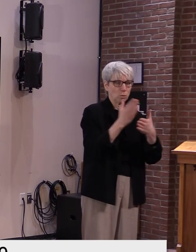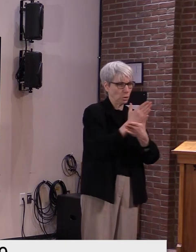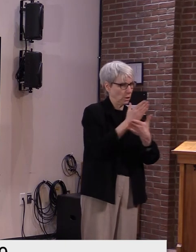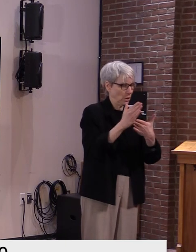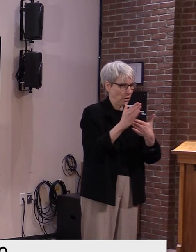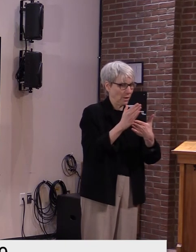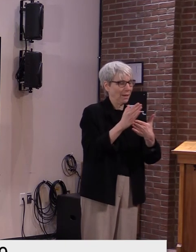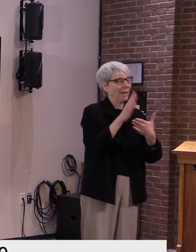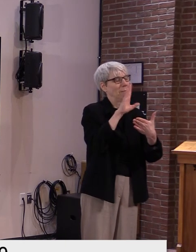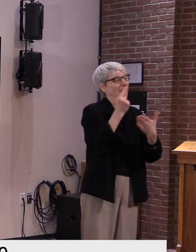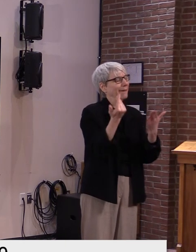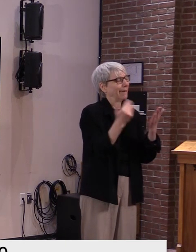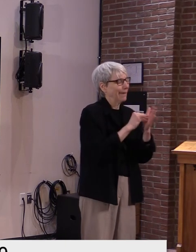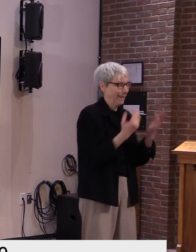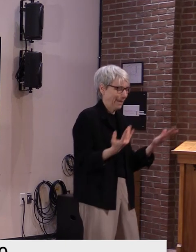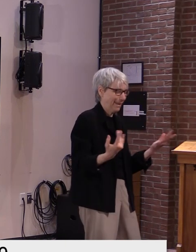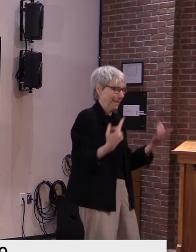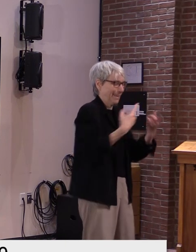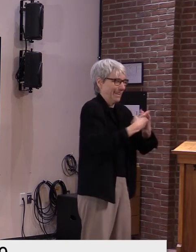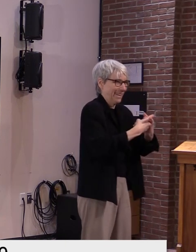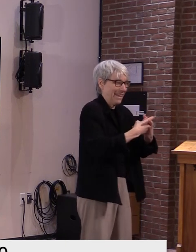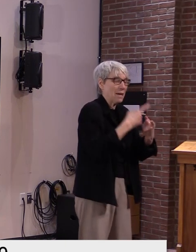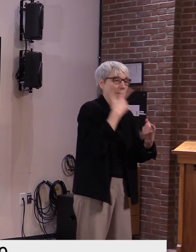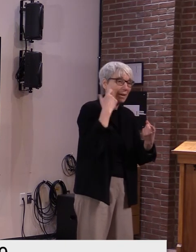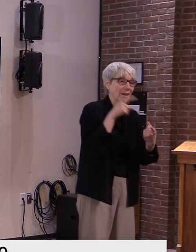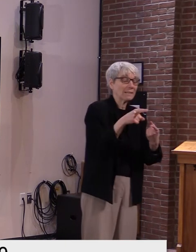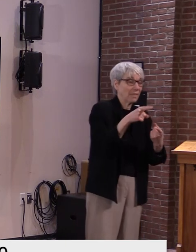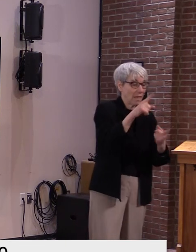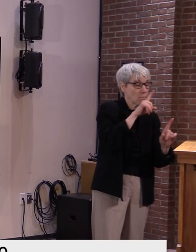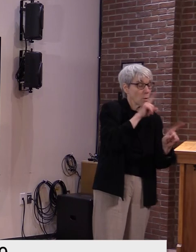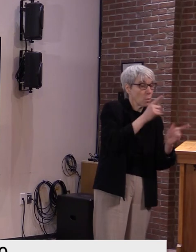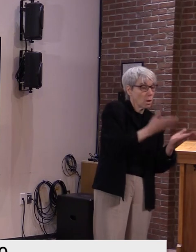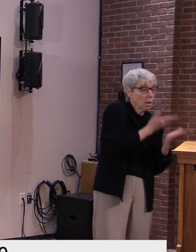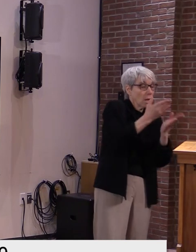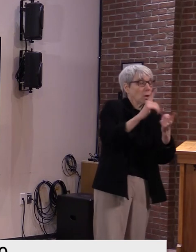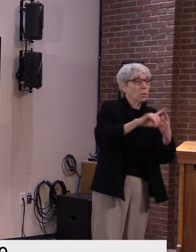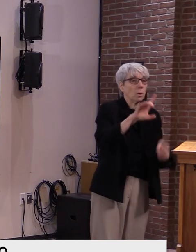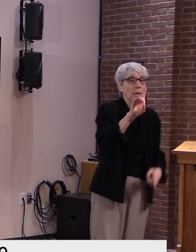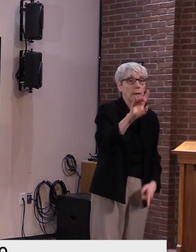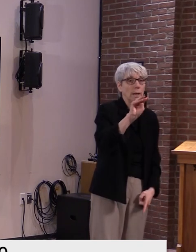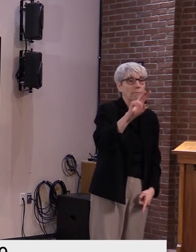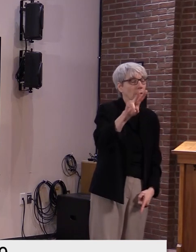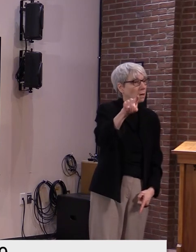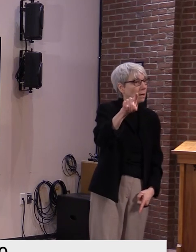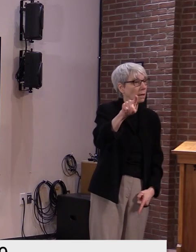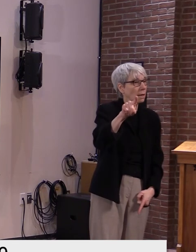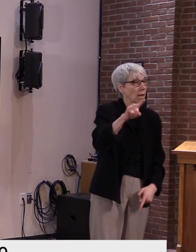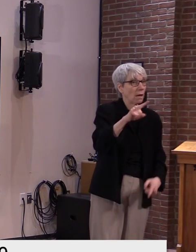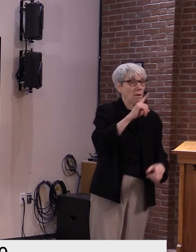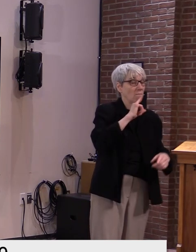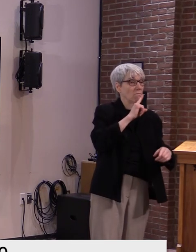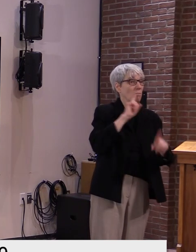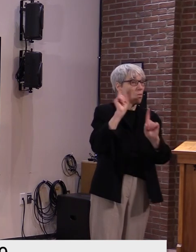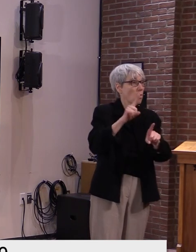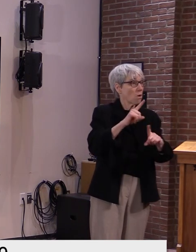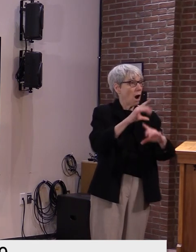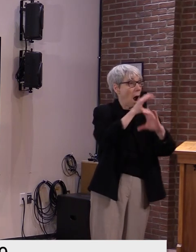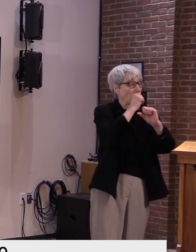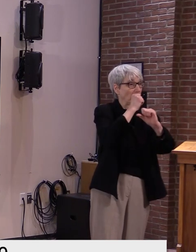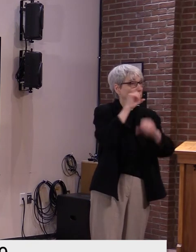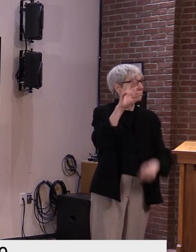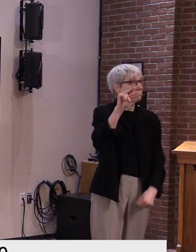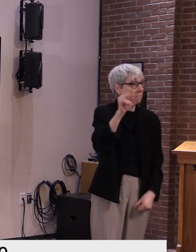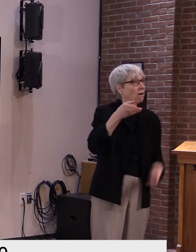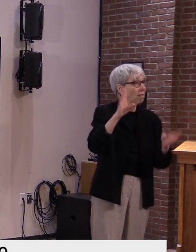statute where that report then becomes public when it reaches the Department of Motor Vehicles. So we're well aware of the strangeness of